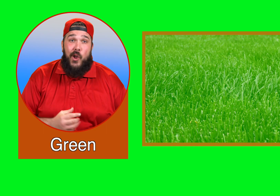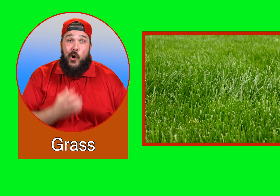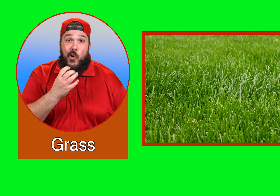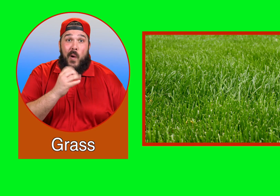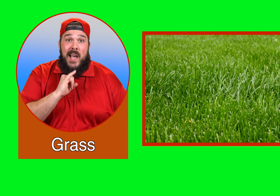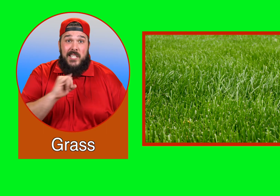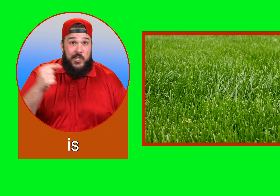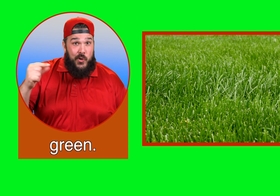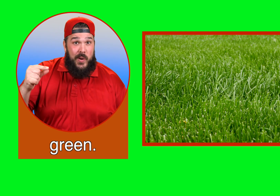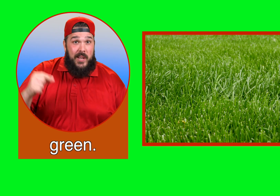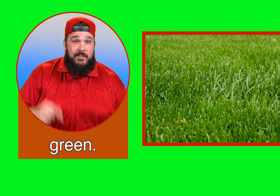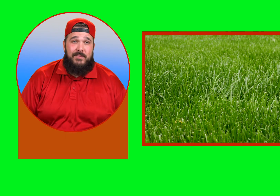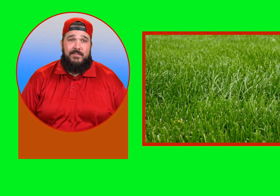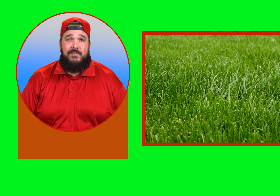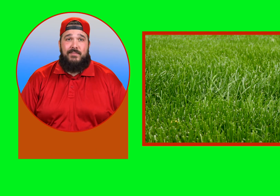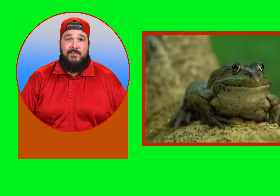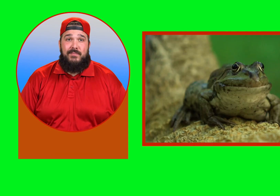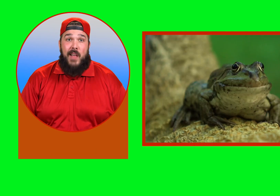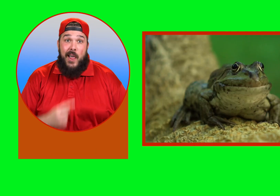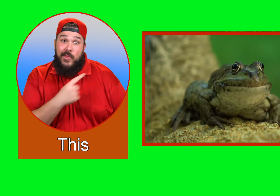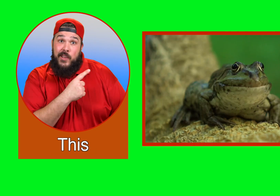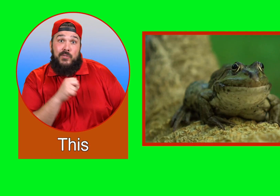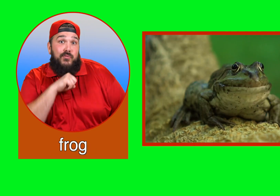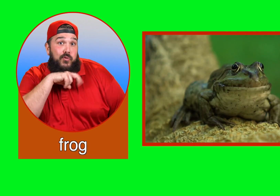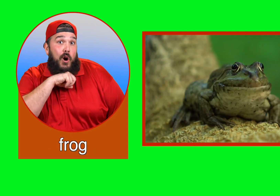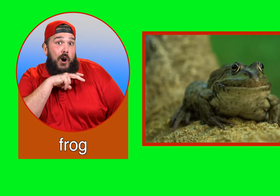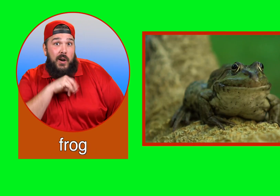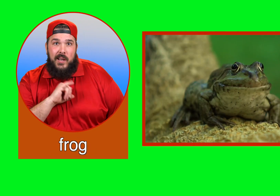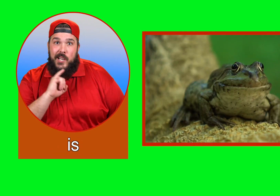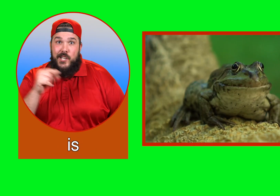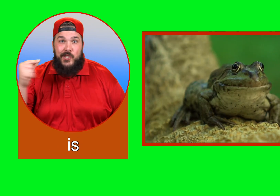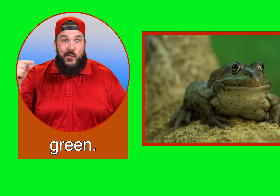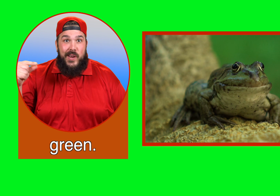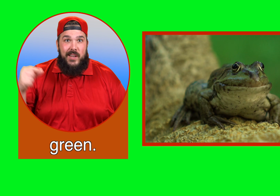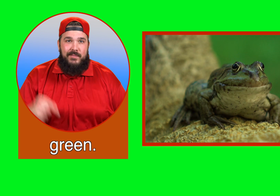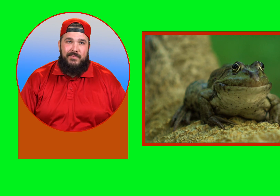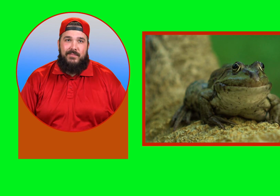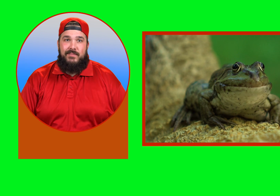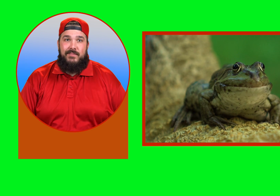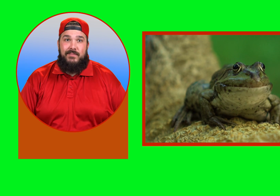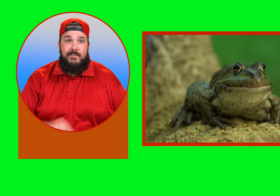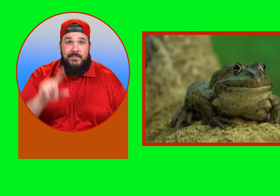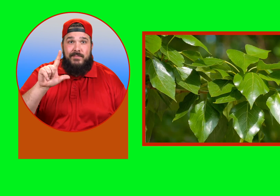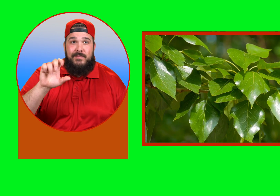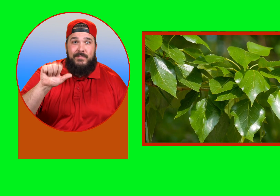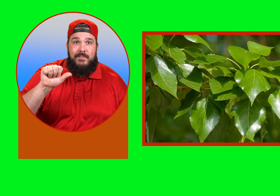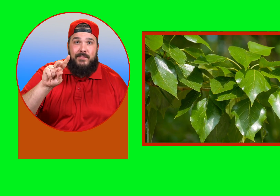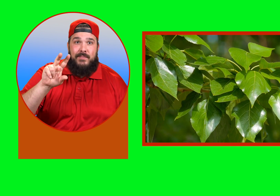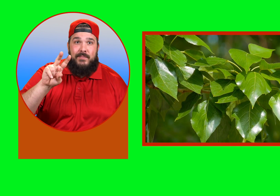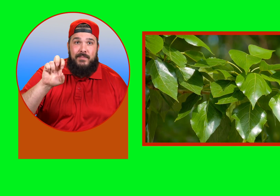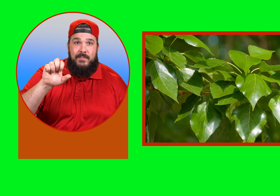Green. Grass is green. This frog is green.